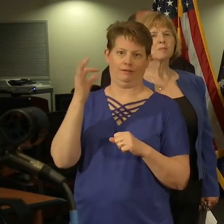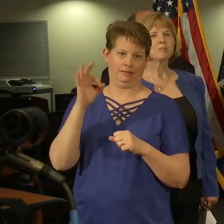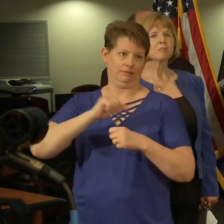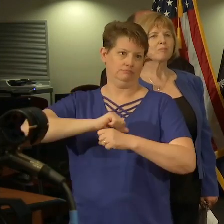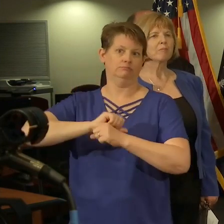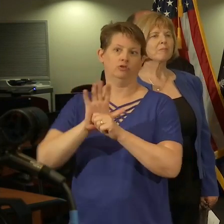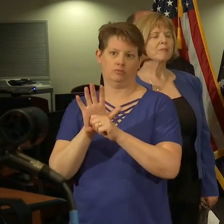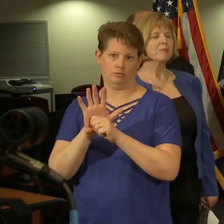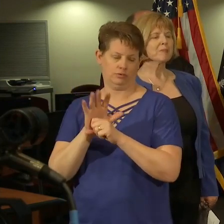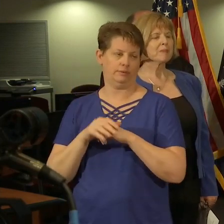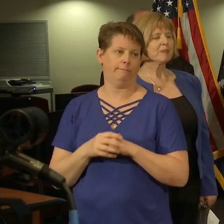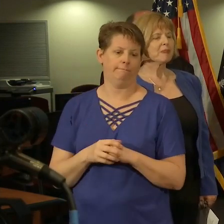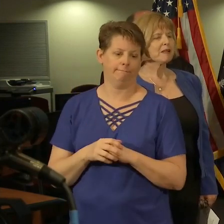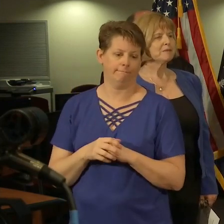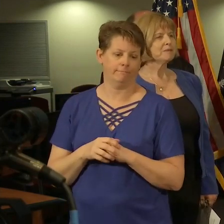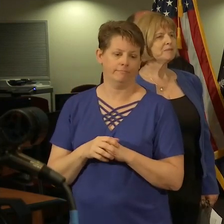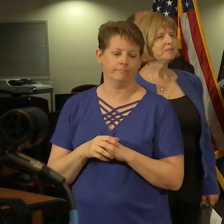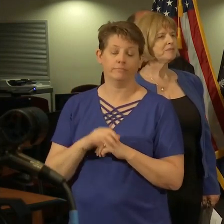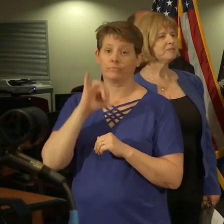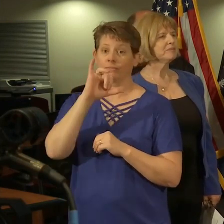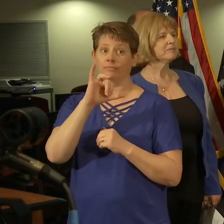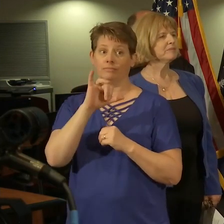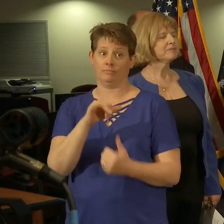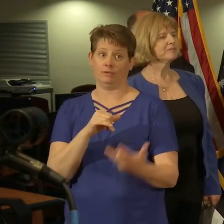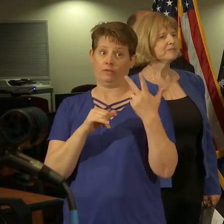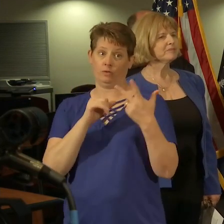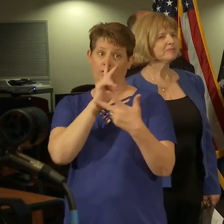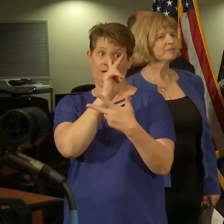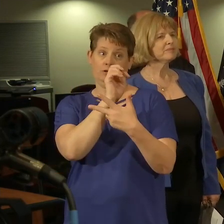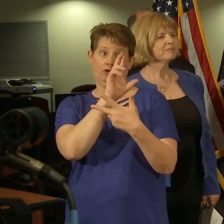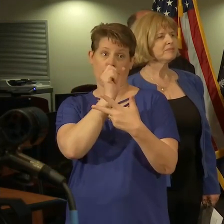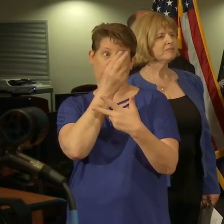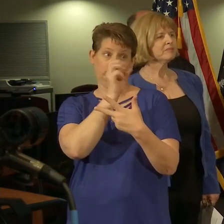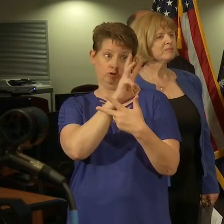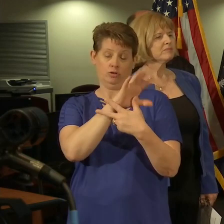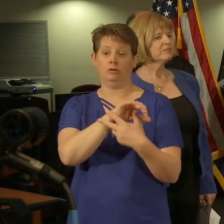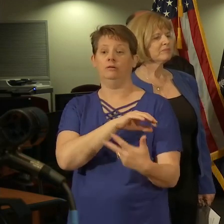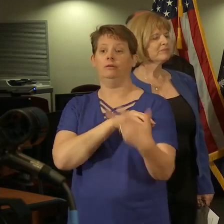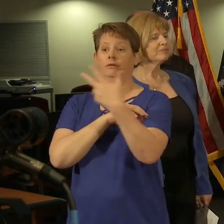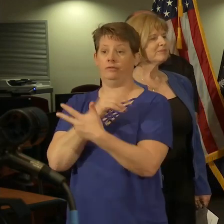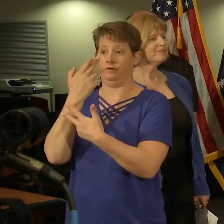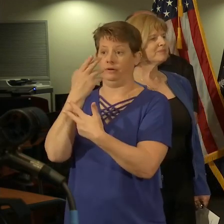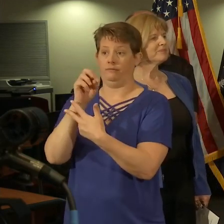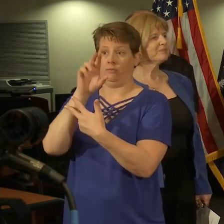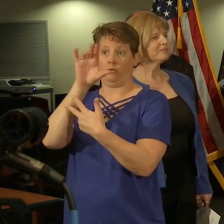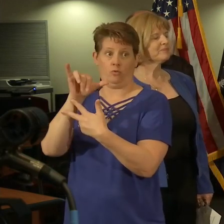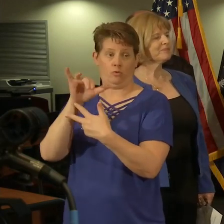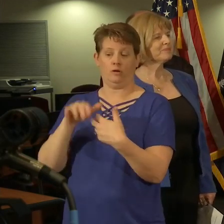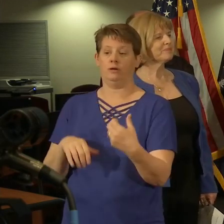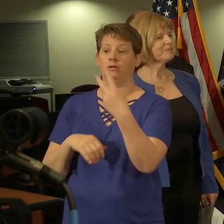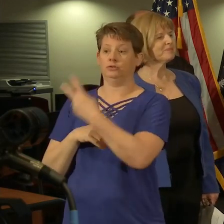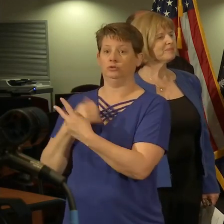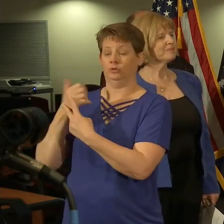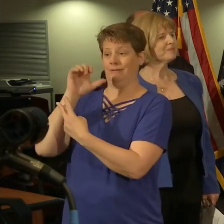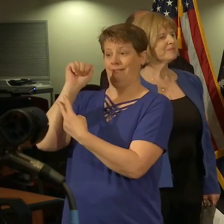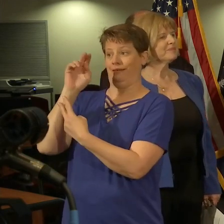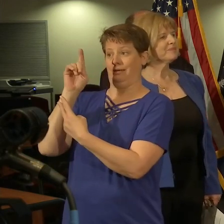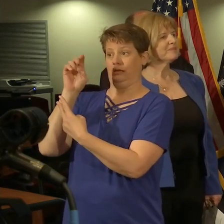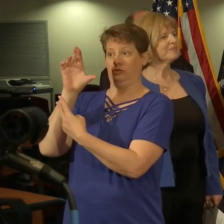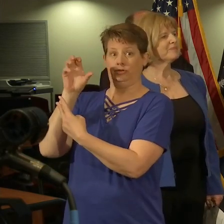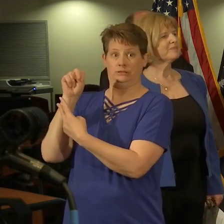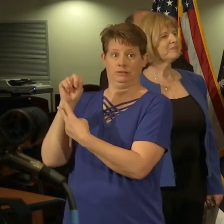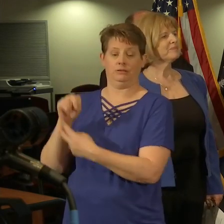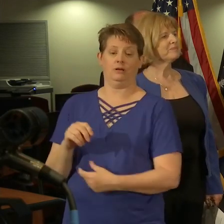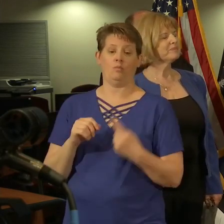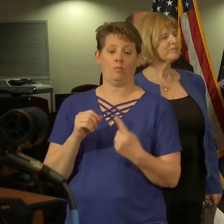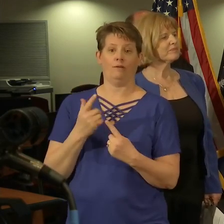coronavirus, including 3 from Kershaw County, 3 from Horry County, 2 from Anderson County,